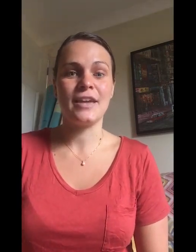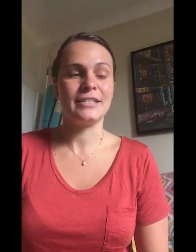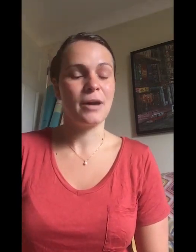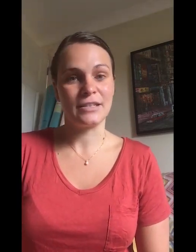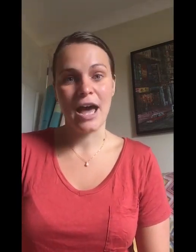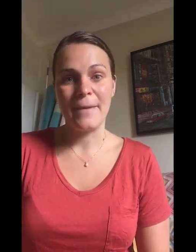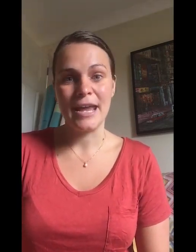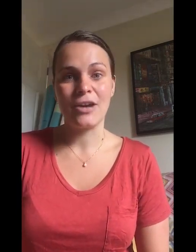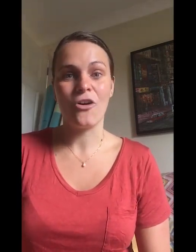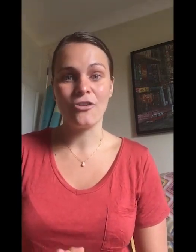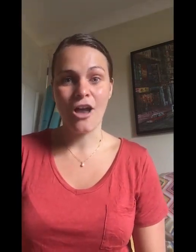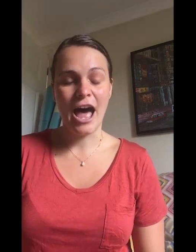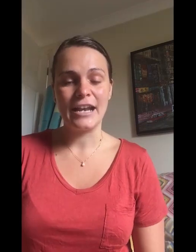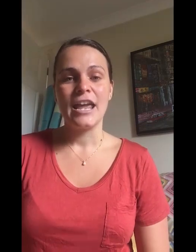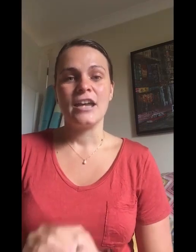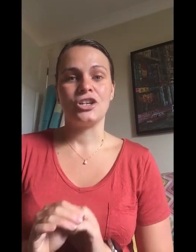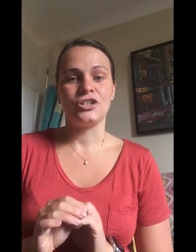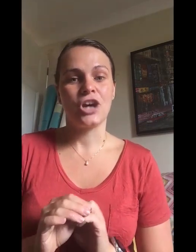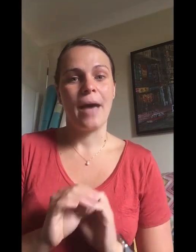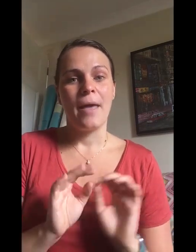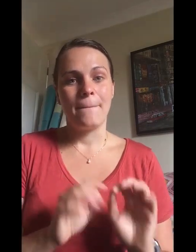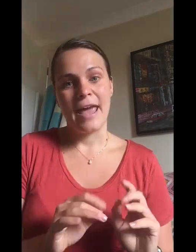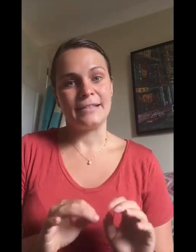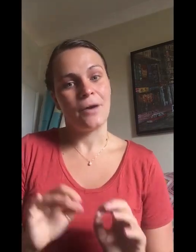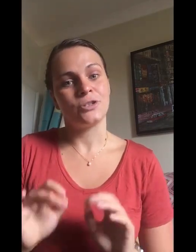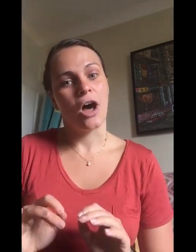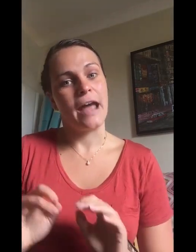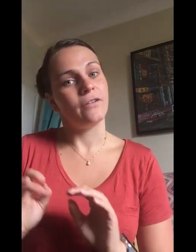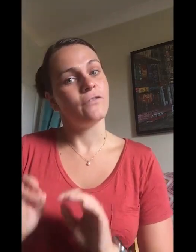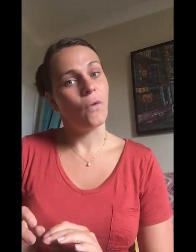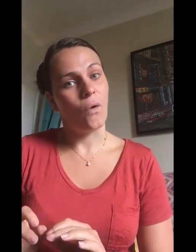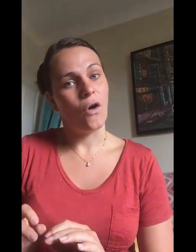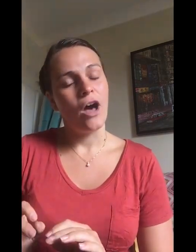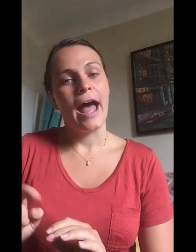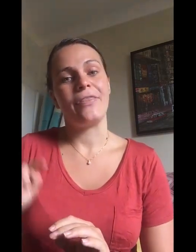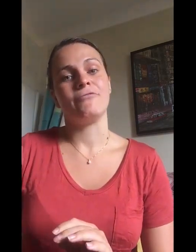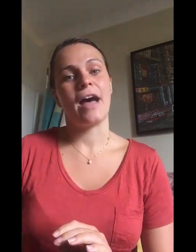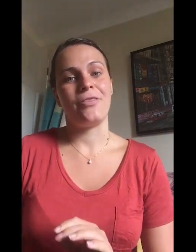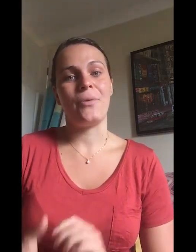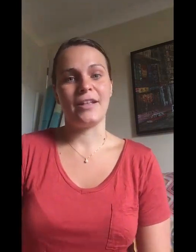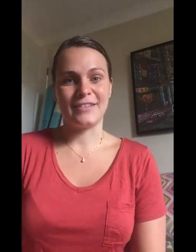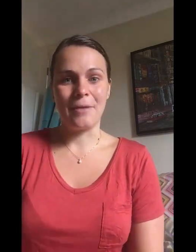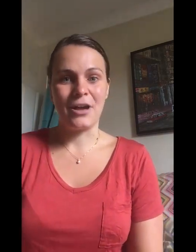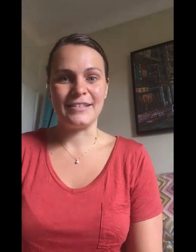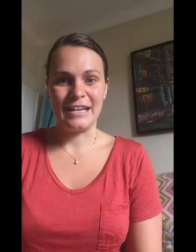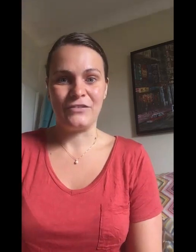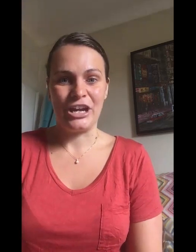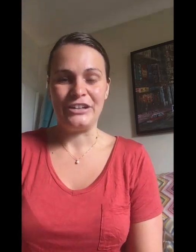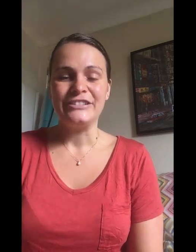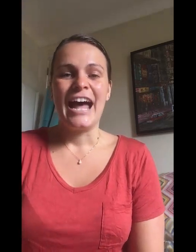this by typing online. You can type BSL sign 4 and then write the words that I'm going to give you,